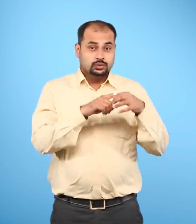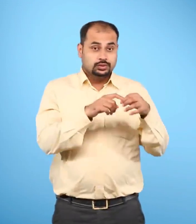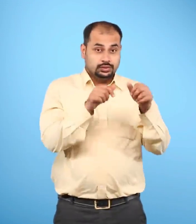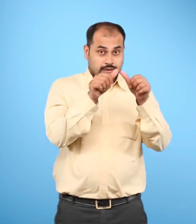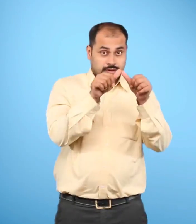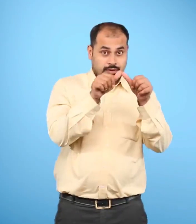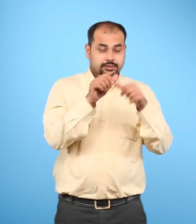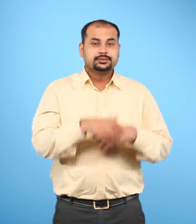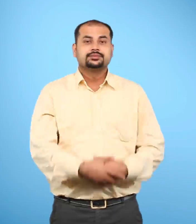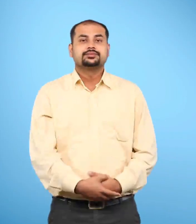Question, Part A.